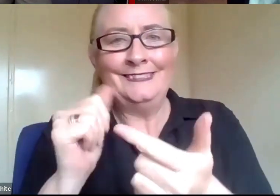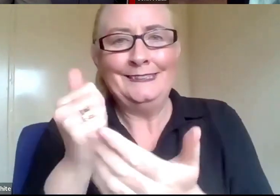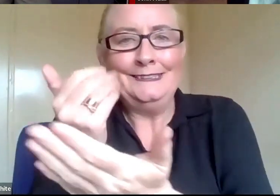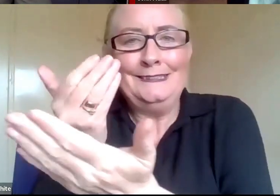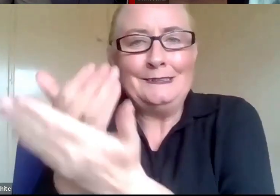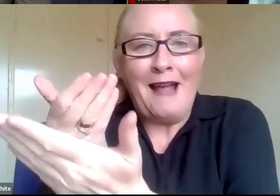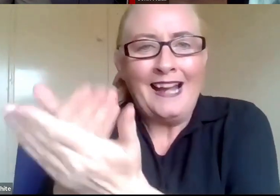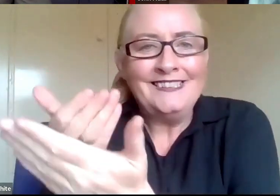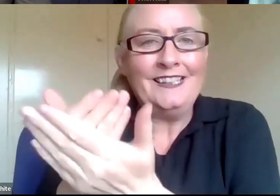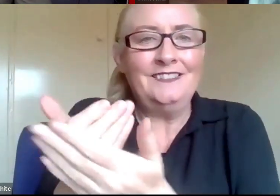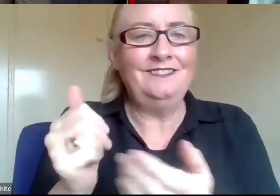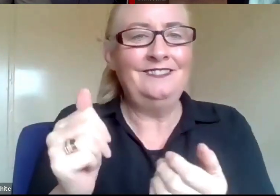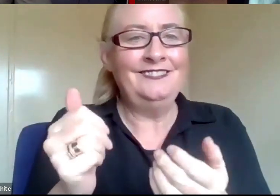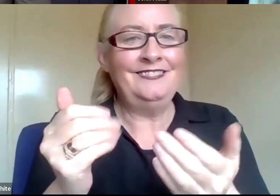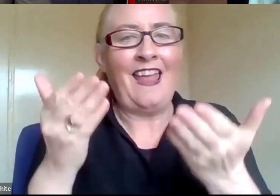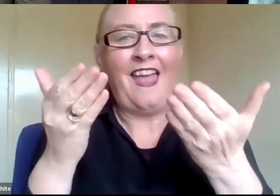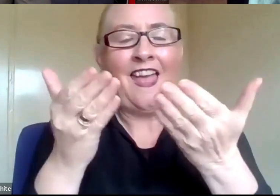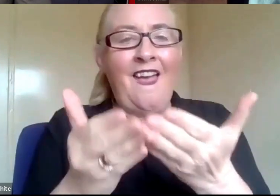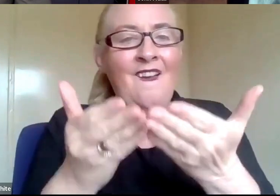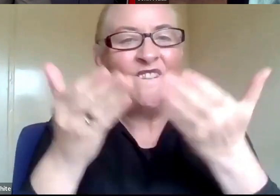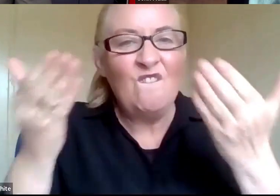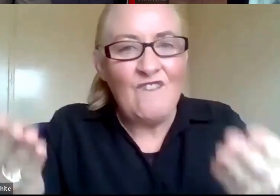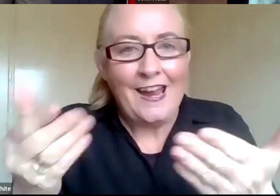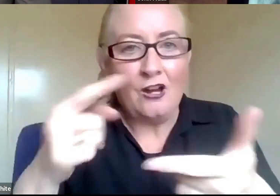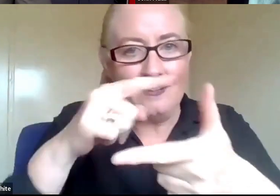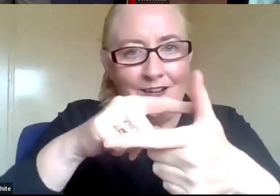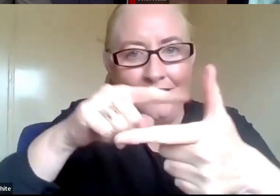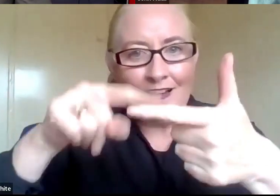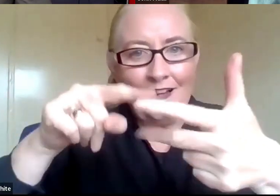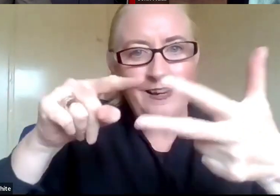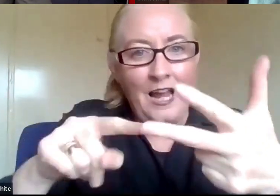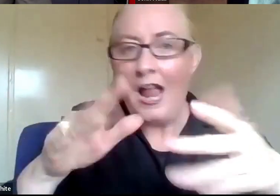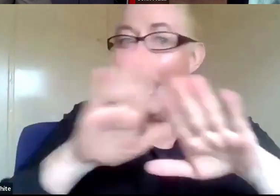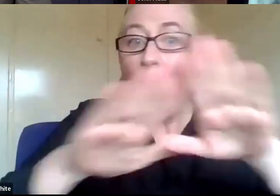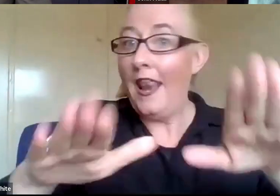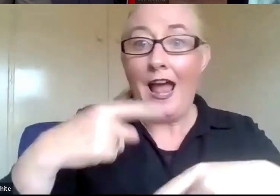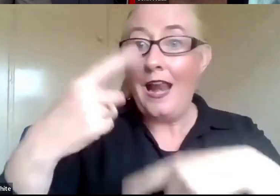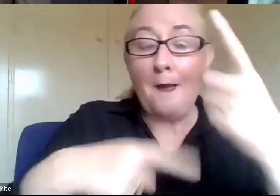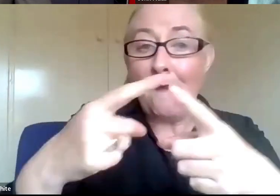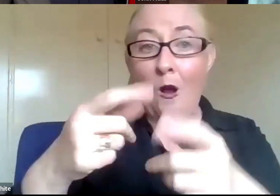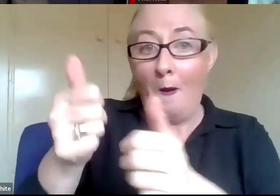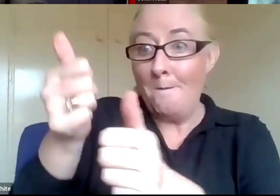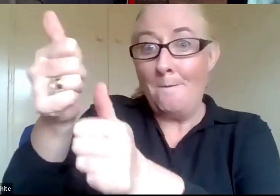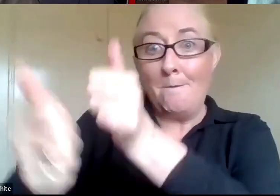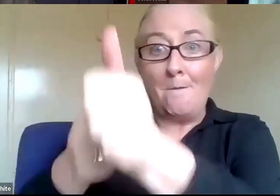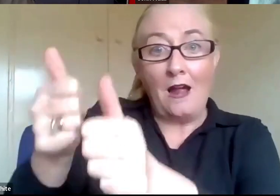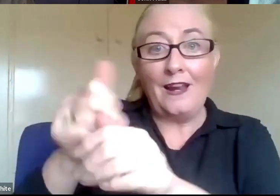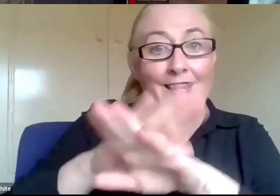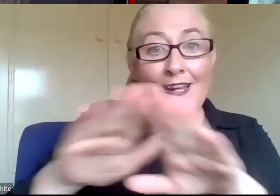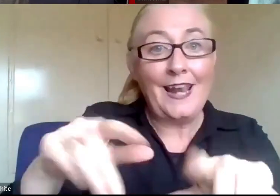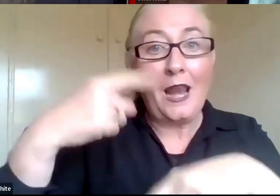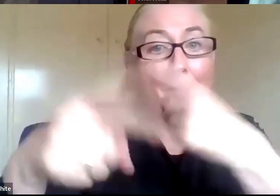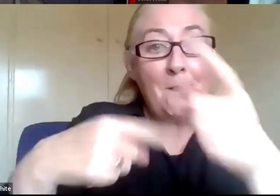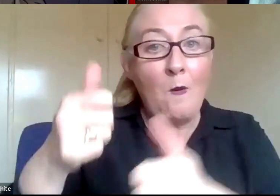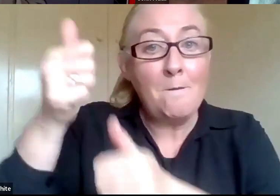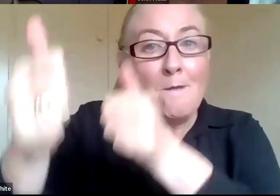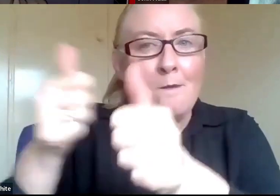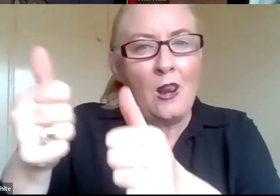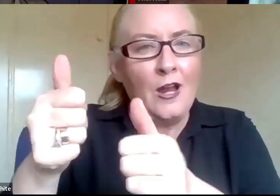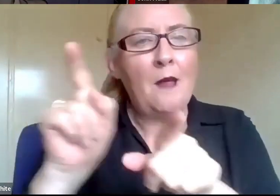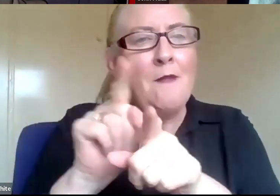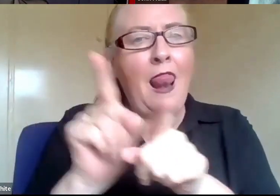popular. It's not being liked. You have to divorce yourself from that